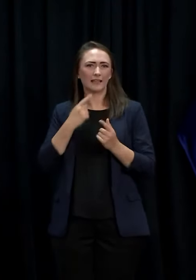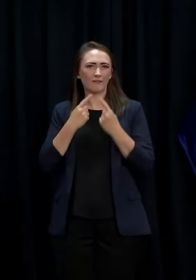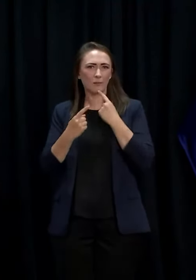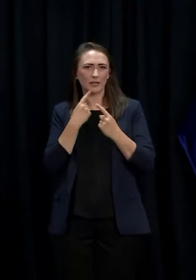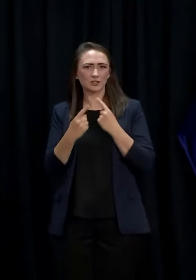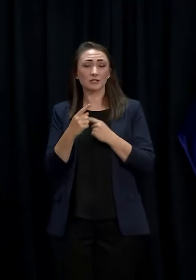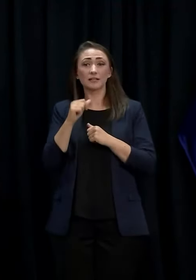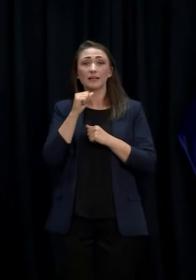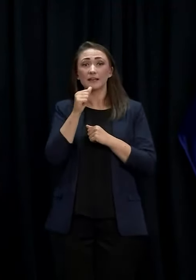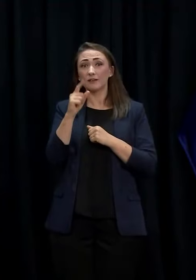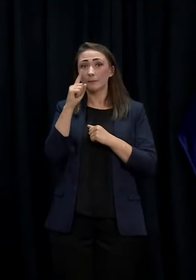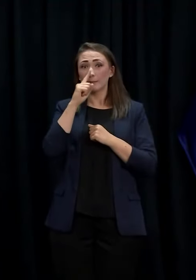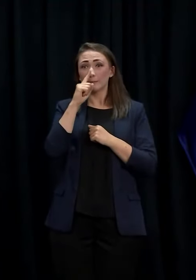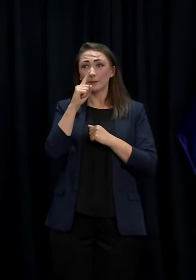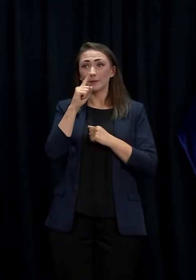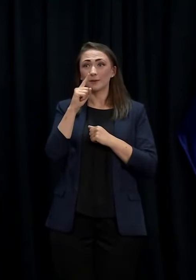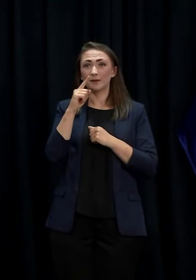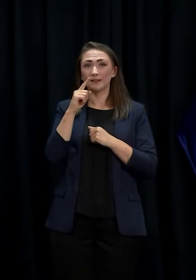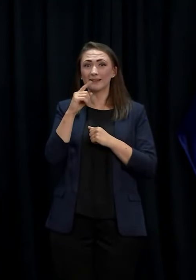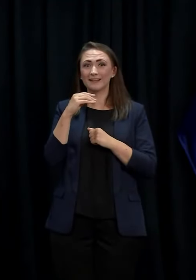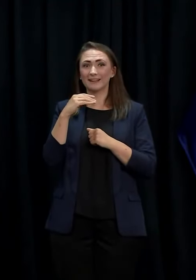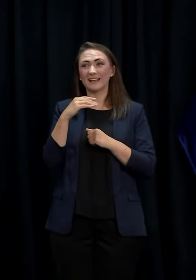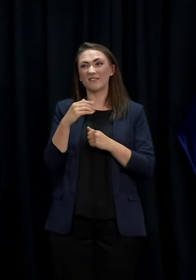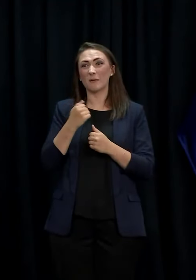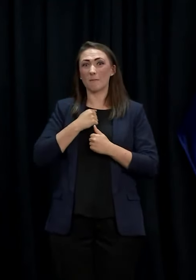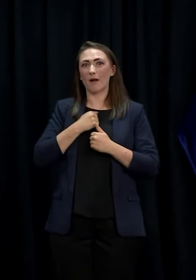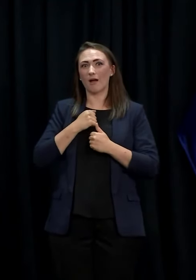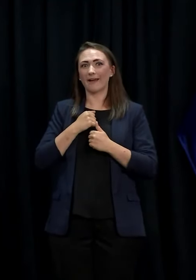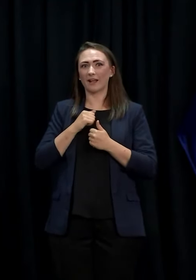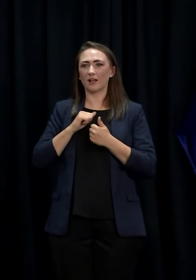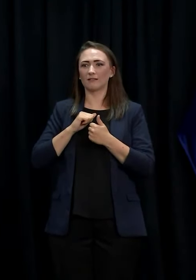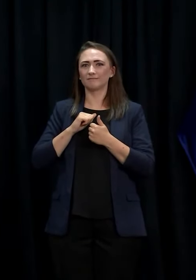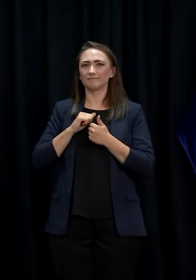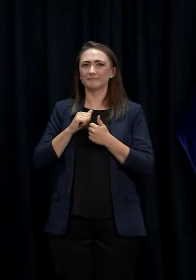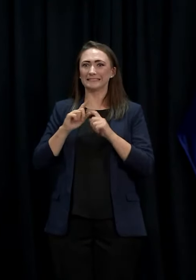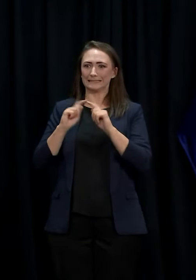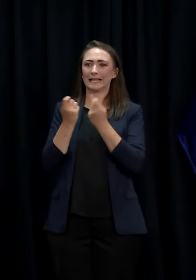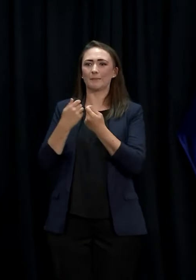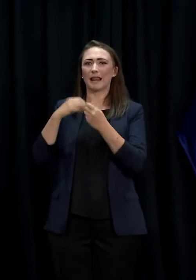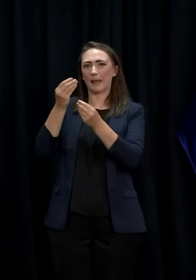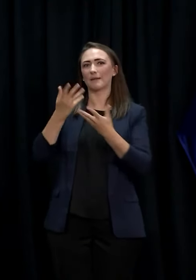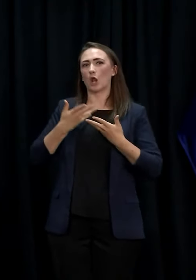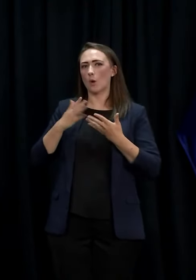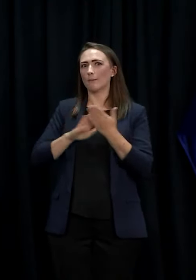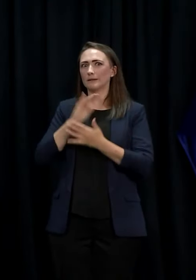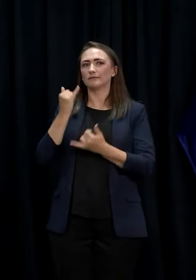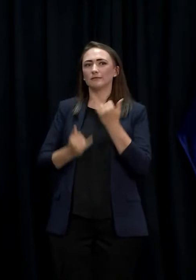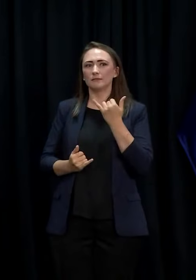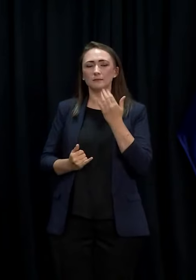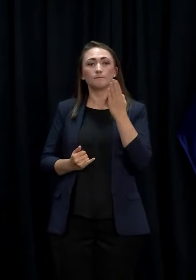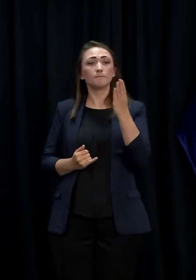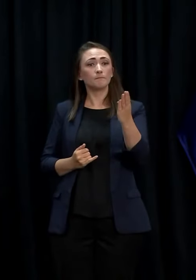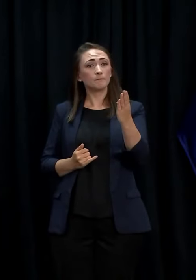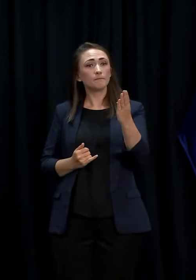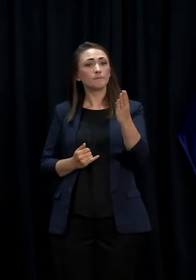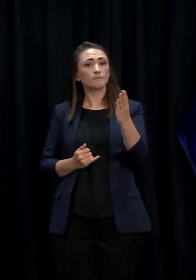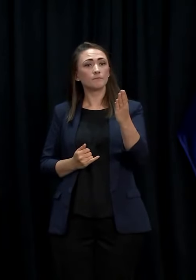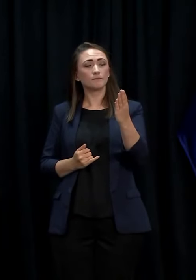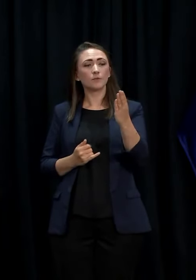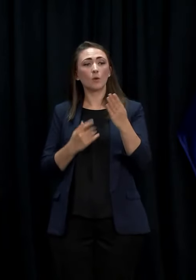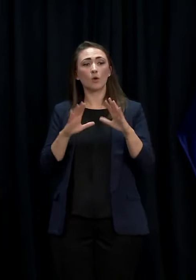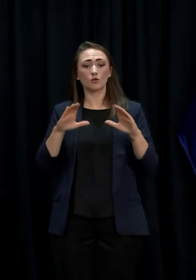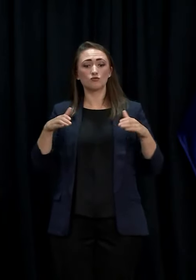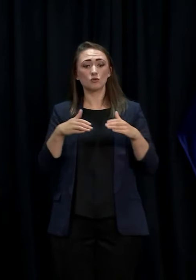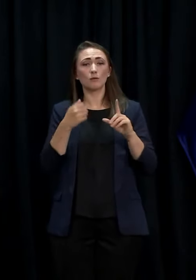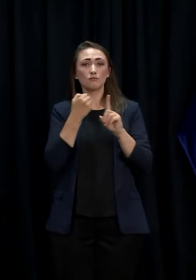alert me if there is something that I really need to know about. So I couldn't give you an answer on that. So protesters threatening to come back to Wellington